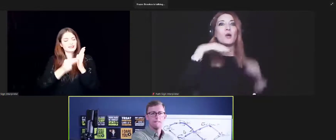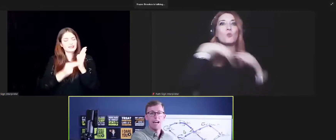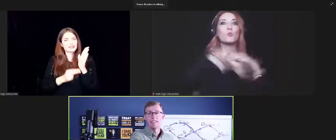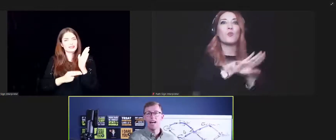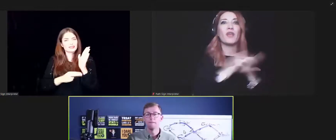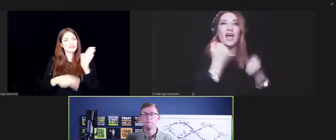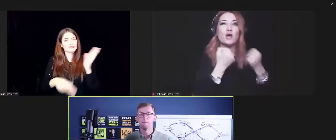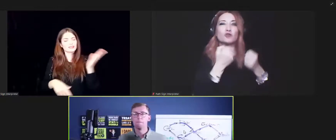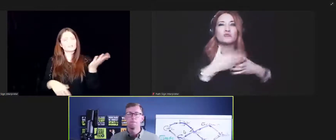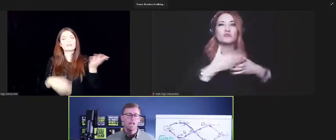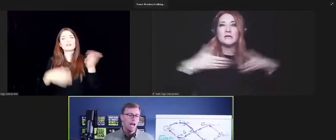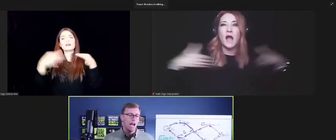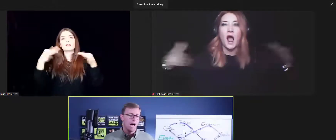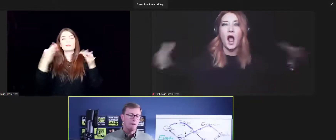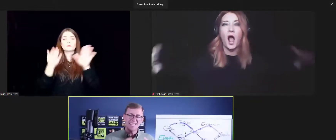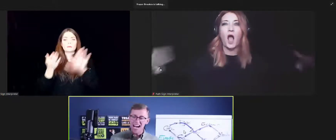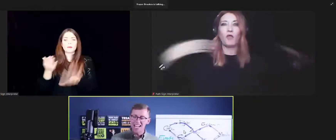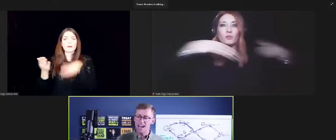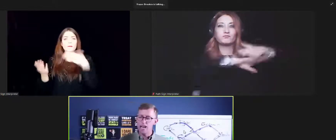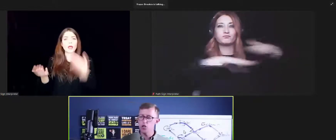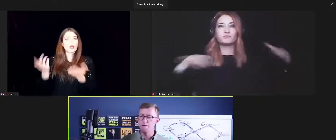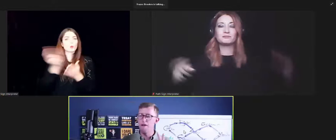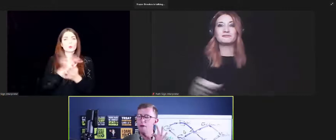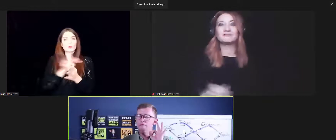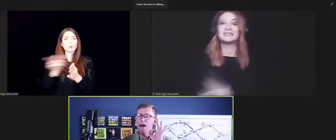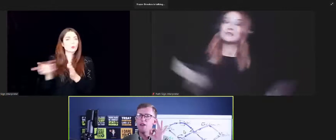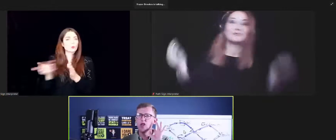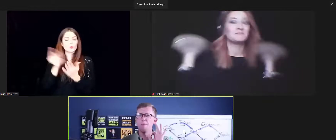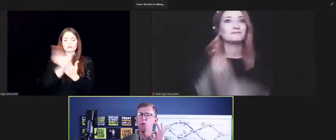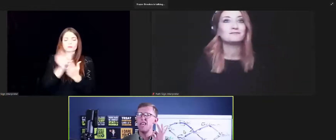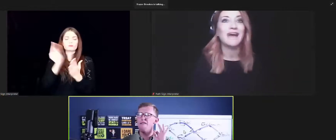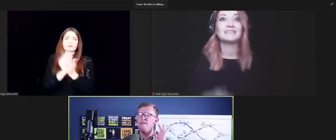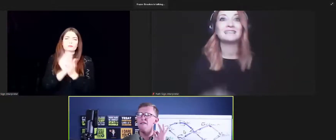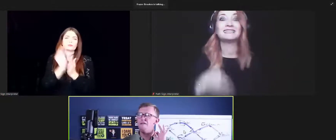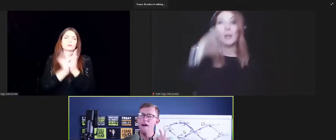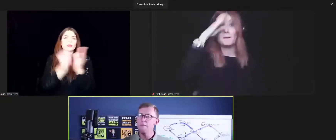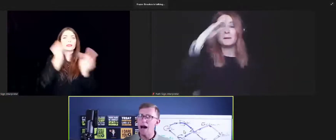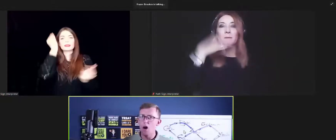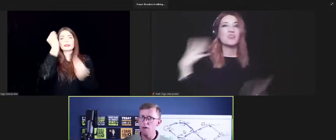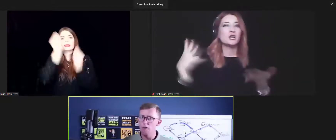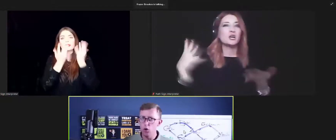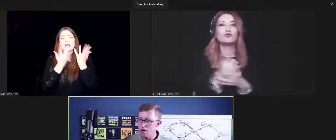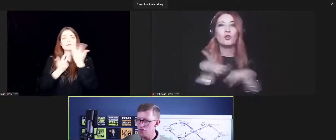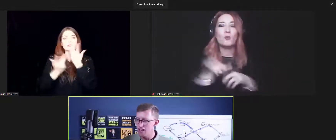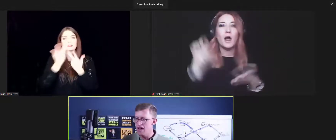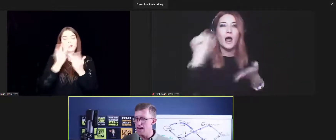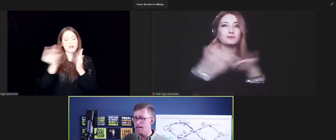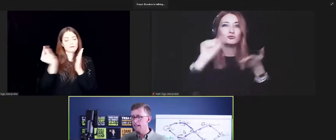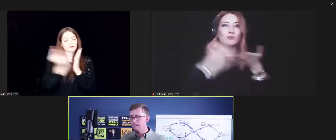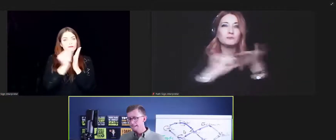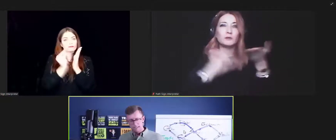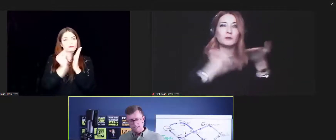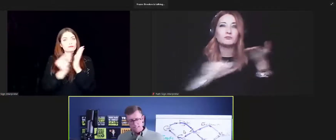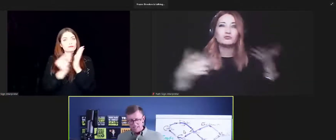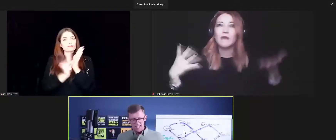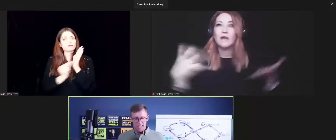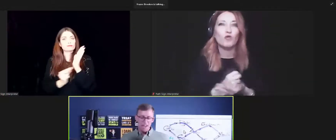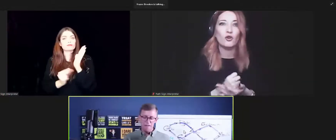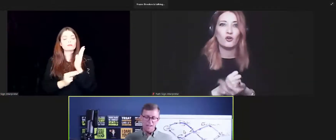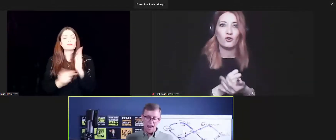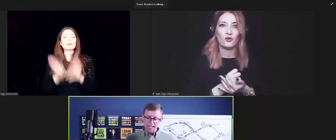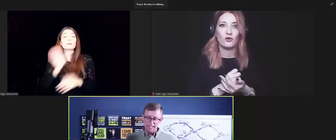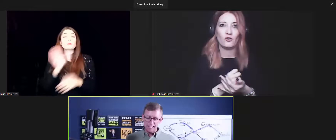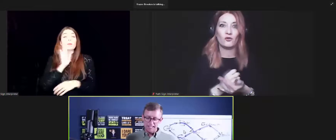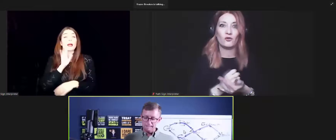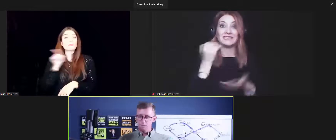that day. And my dad asked us a very, very simple yet very powerful question that day. I'll never forget